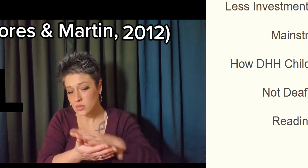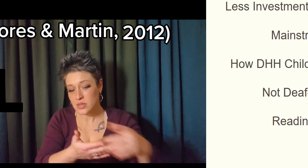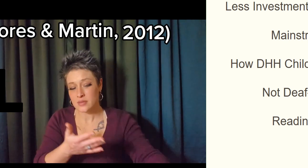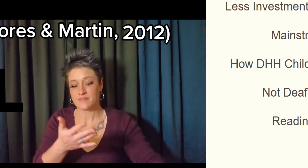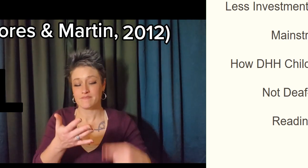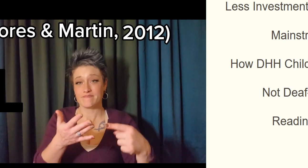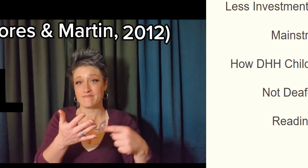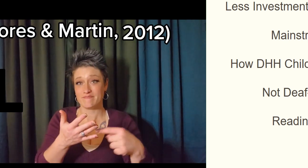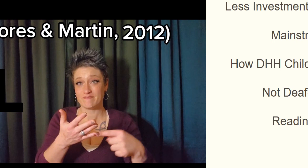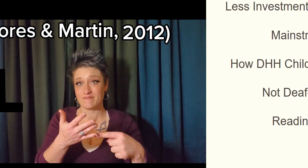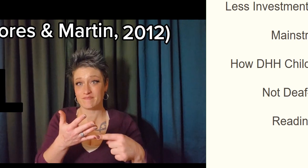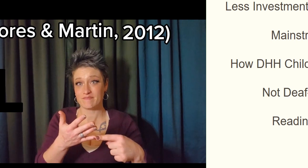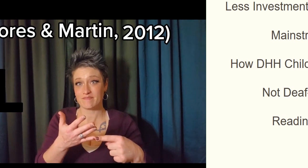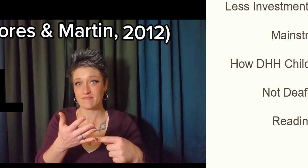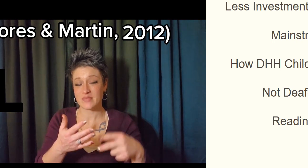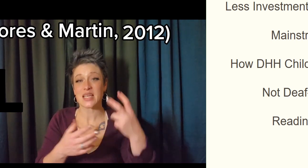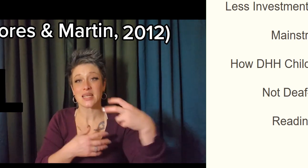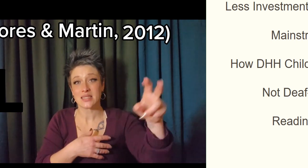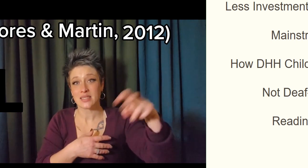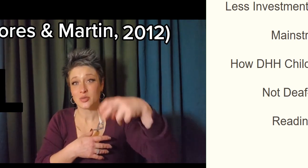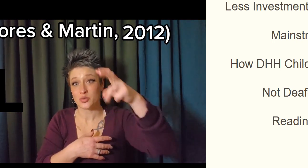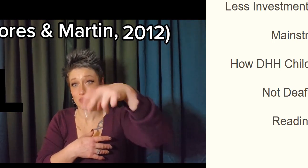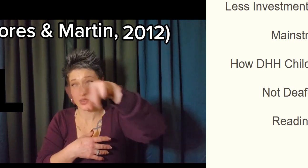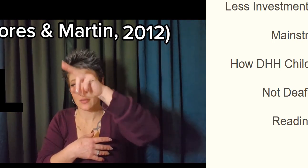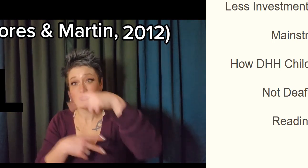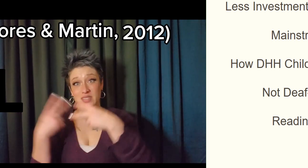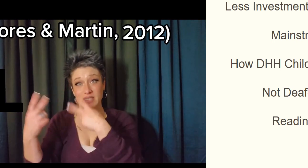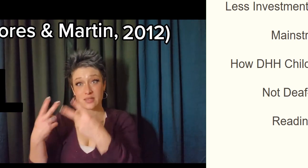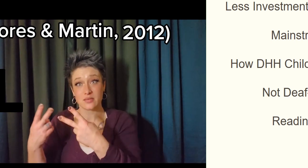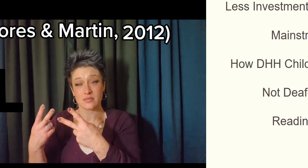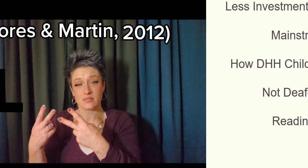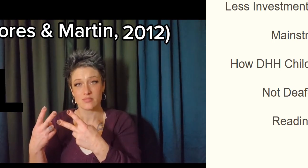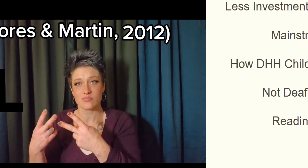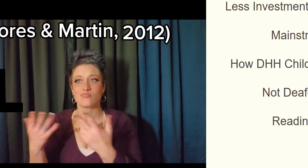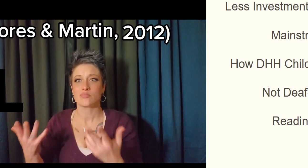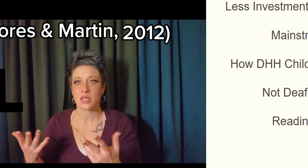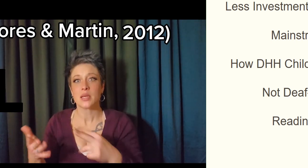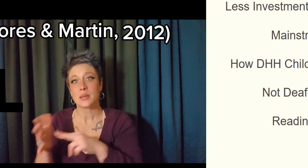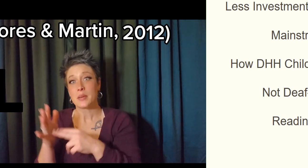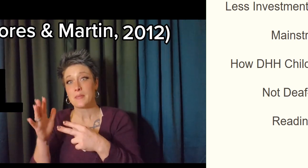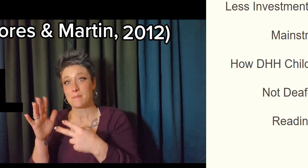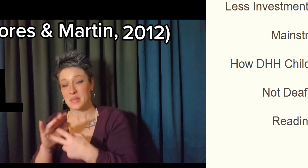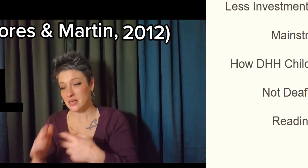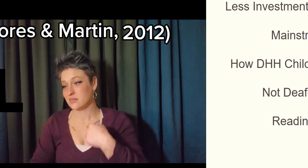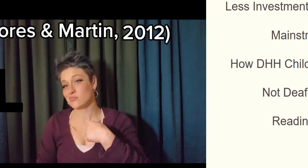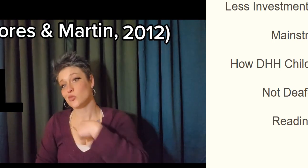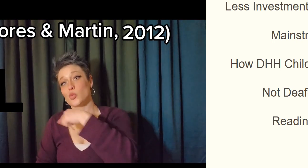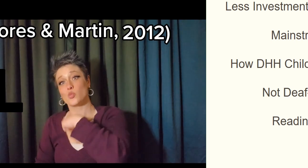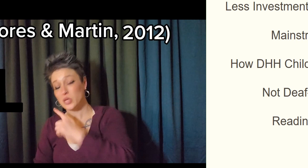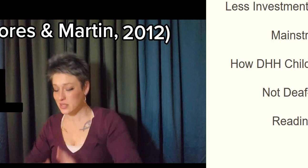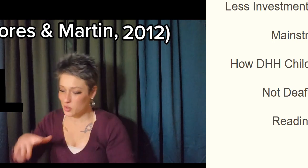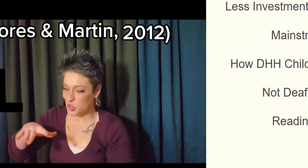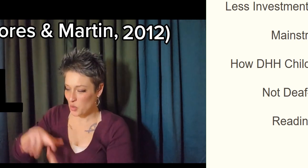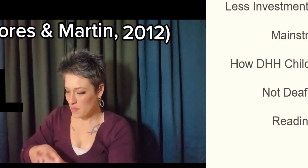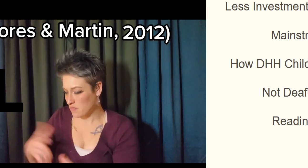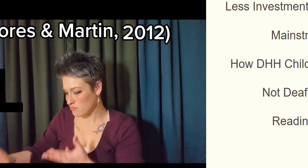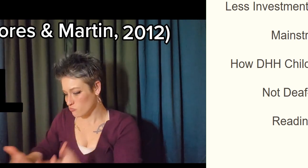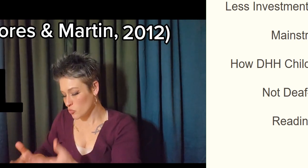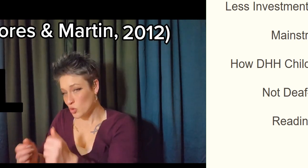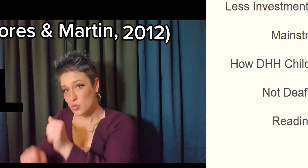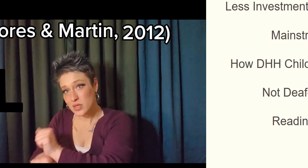Day school programs and itinerant teachers of the deaf working with students